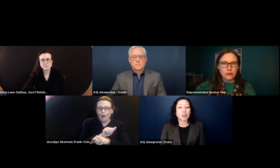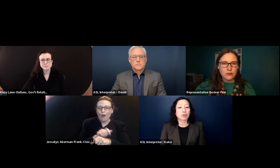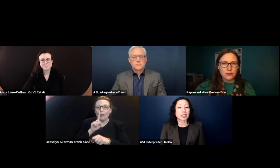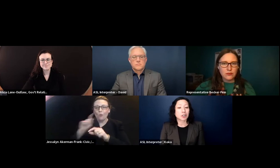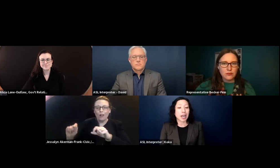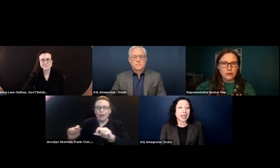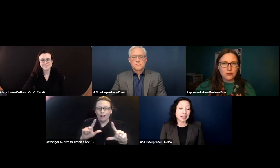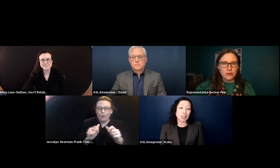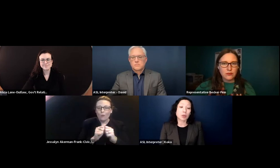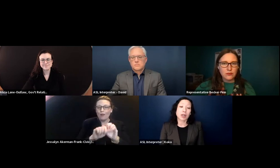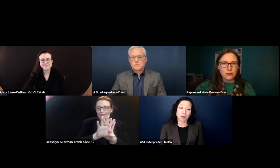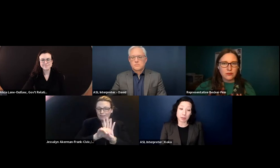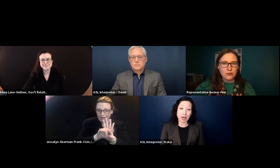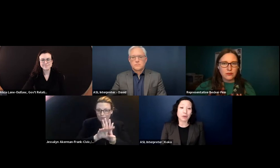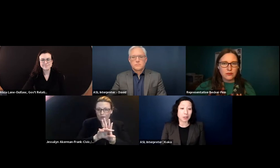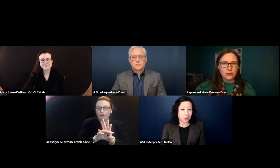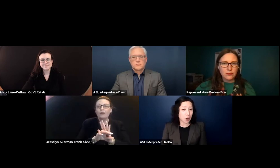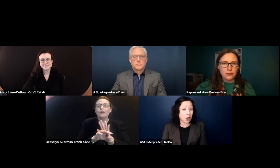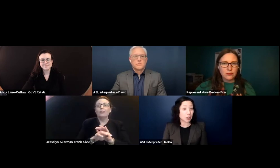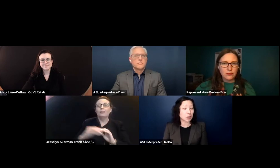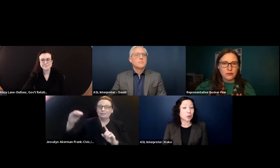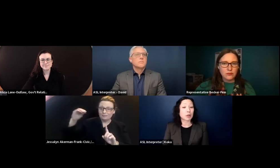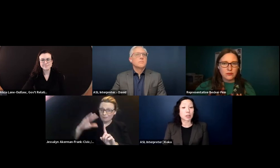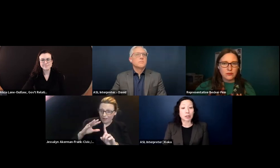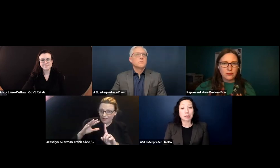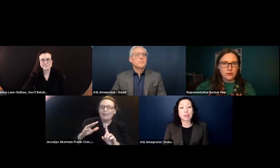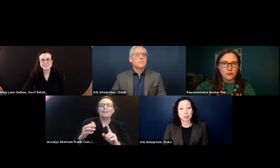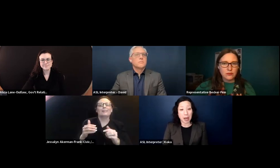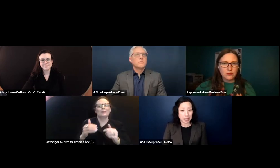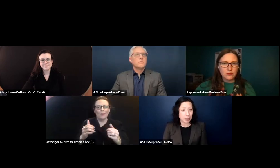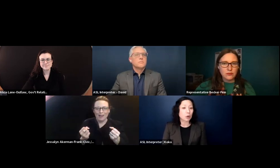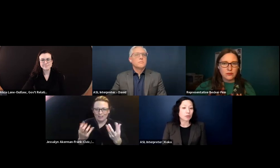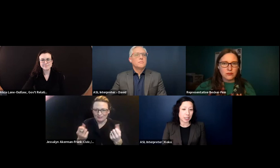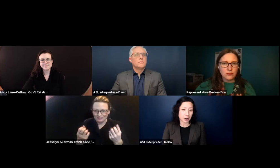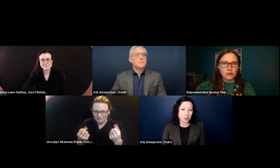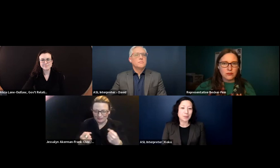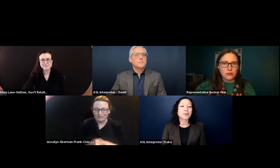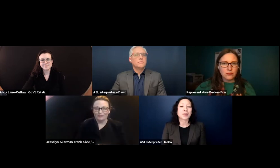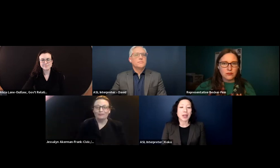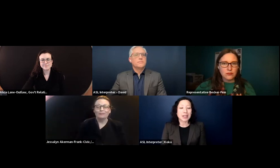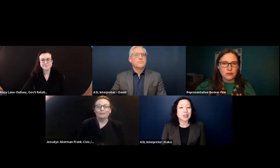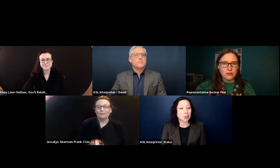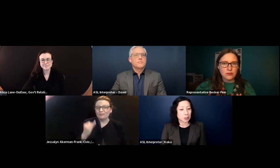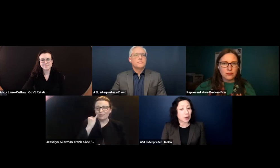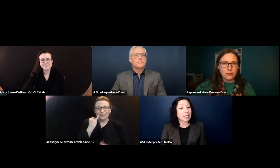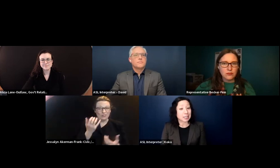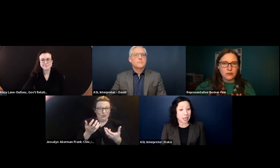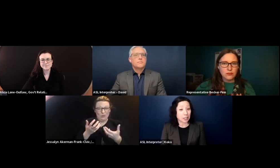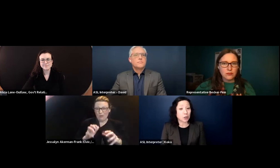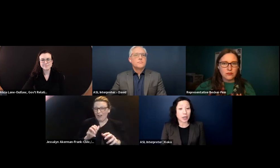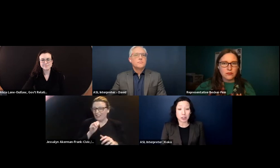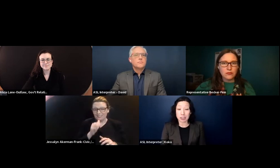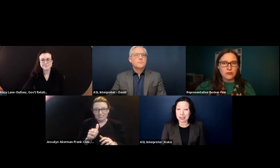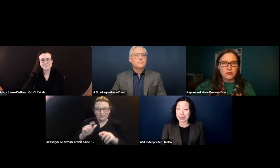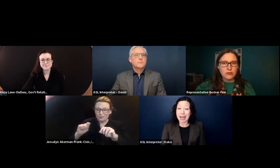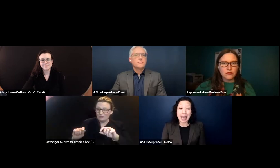And once you have raised your hand, then you would wait for the moderator to call on you and we'll spotlight your video so that you can go ahead and sign